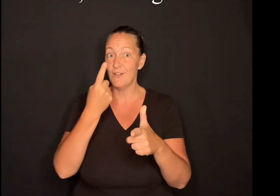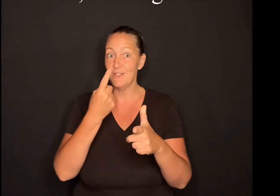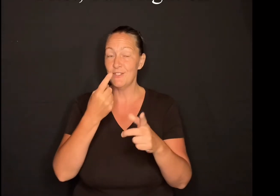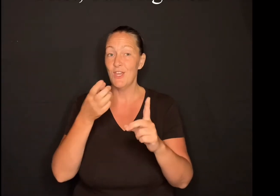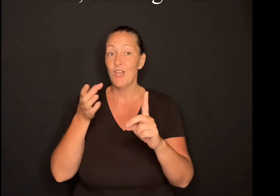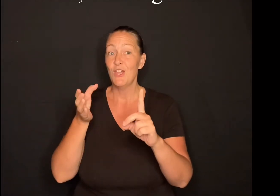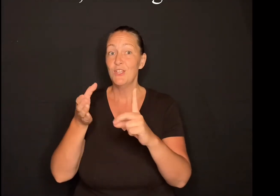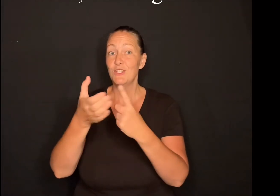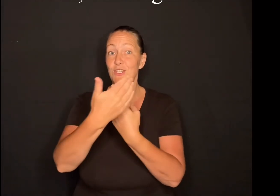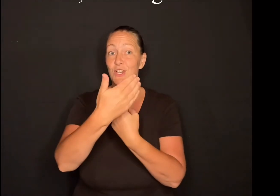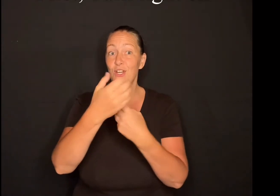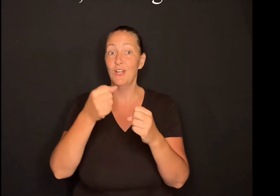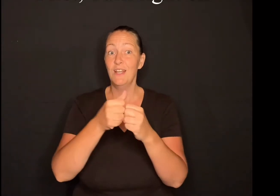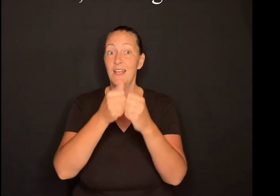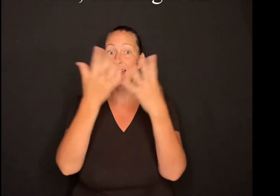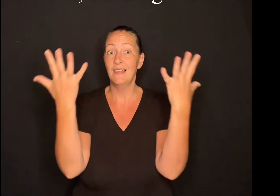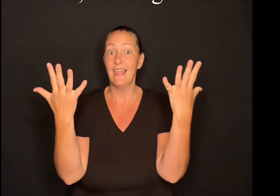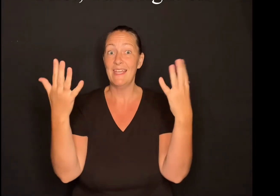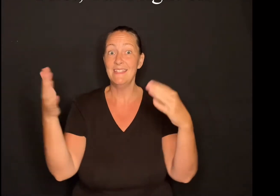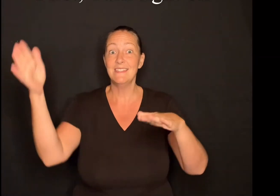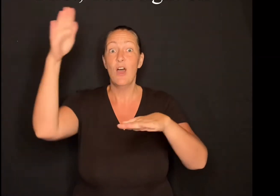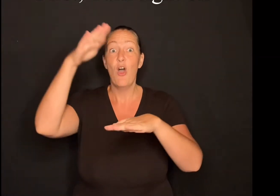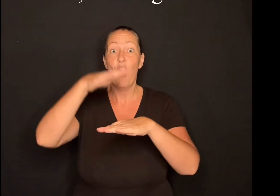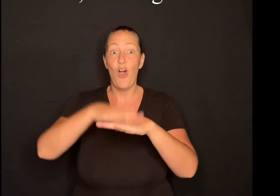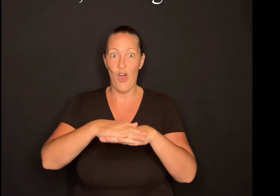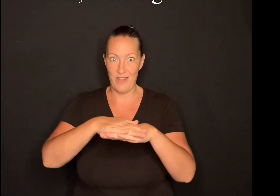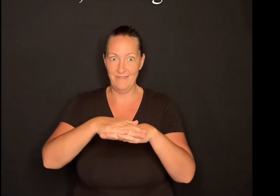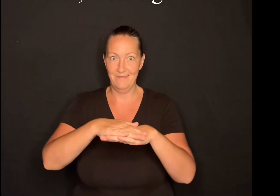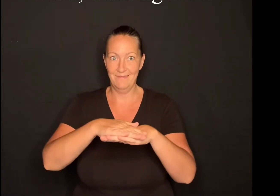First, turn lights on.